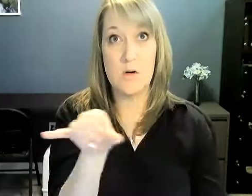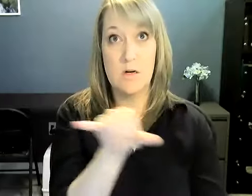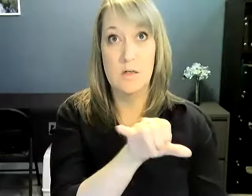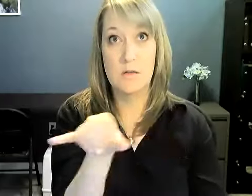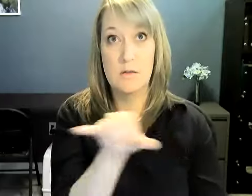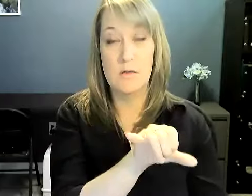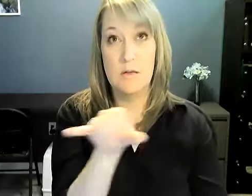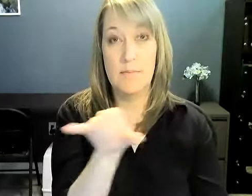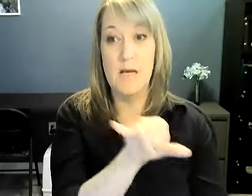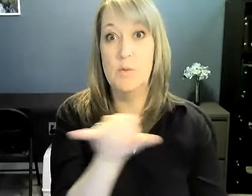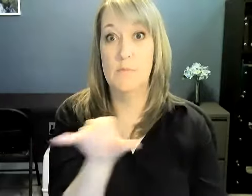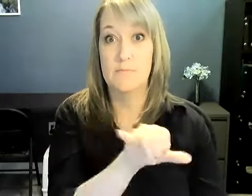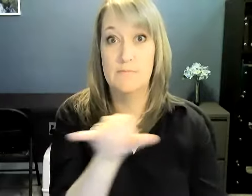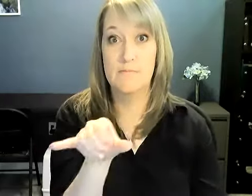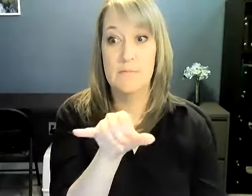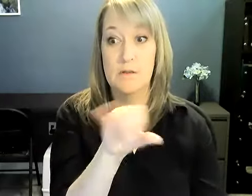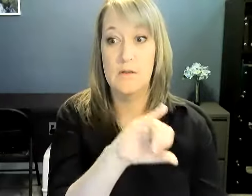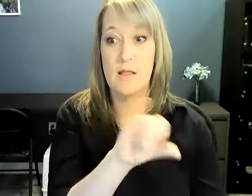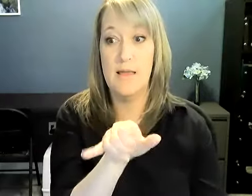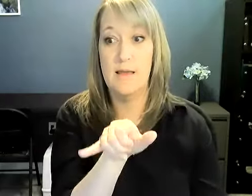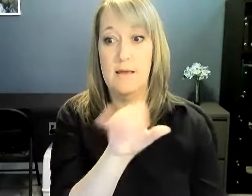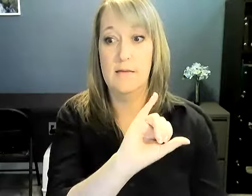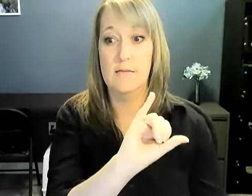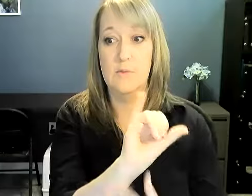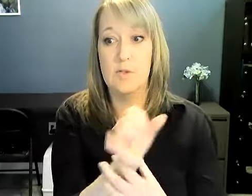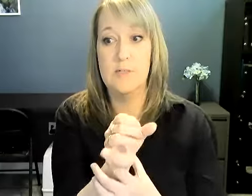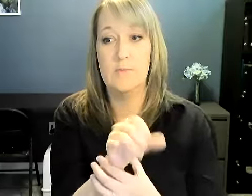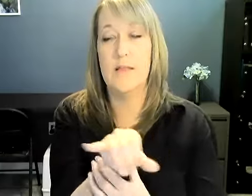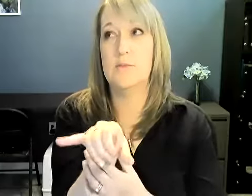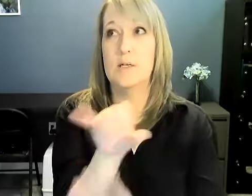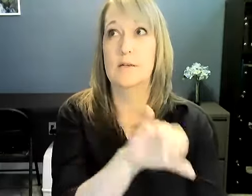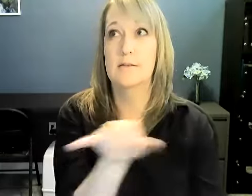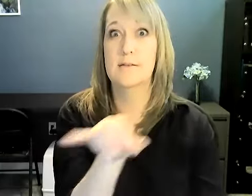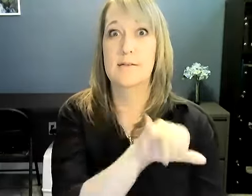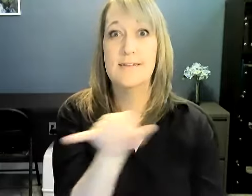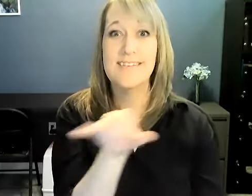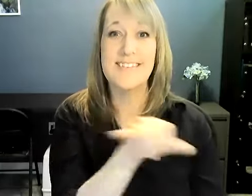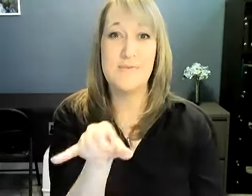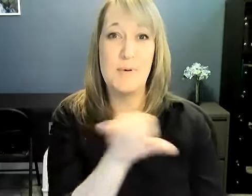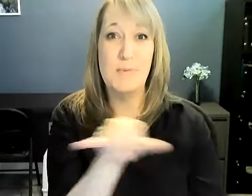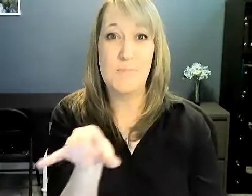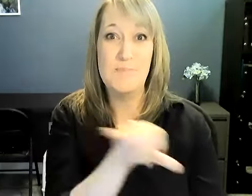your elbow, not like your wrist. Wow, that's weird. It's from your elbow.